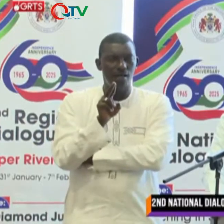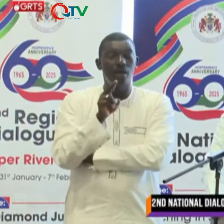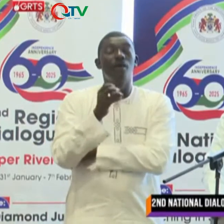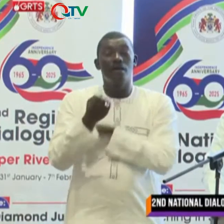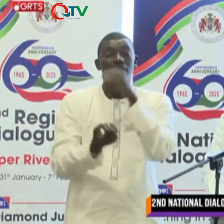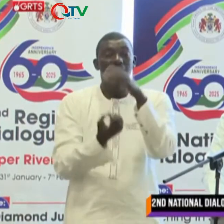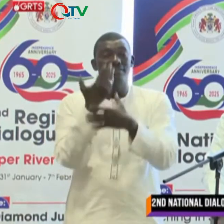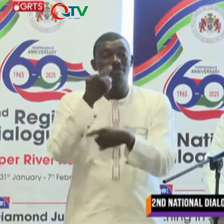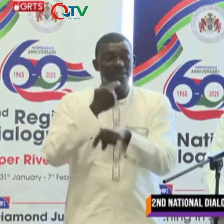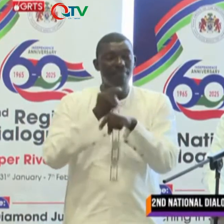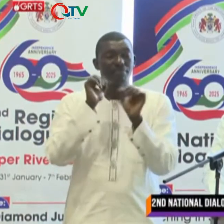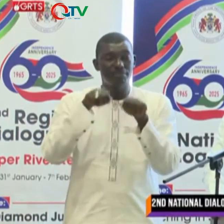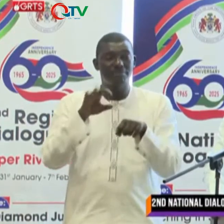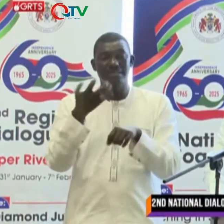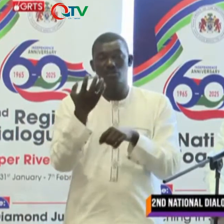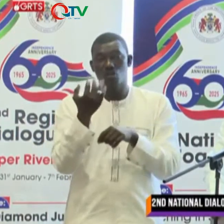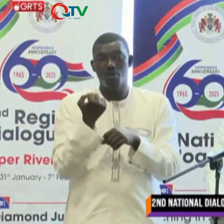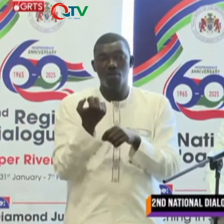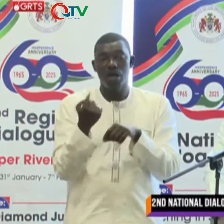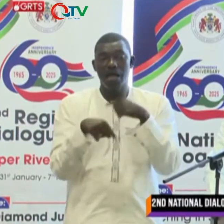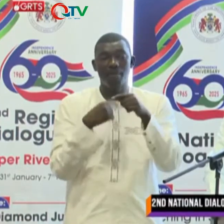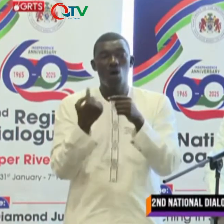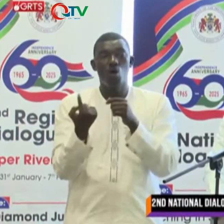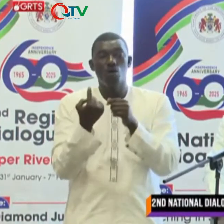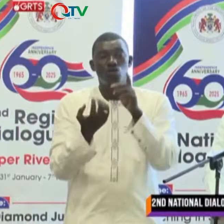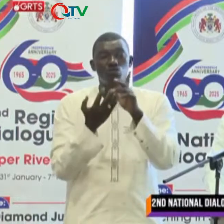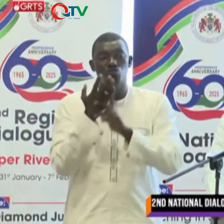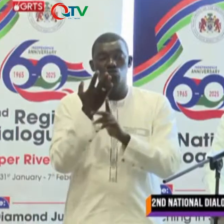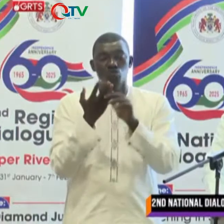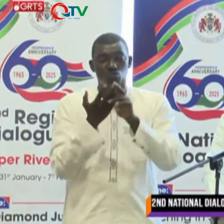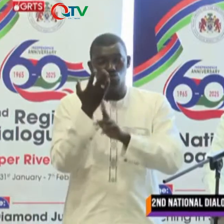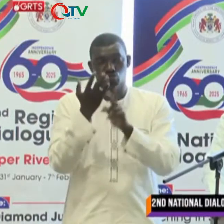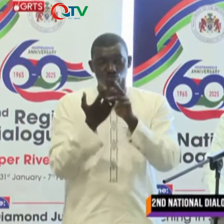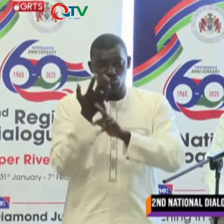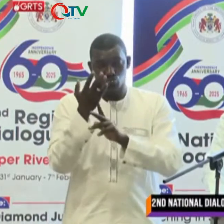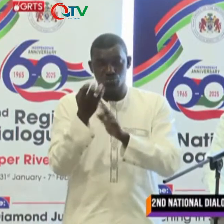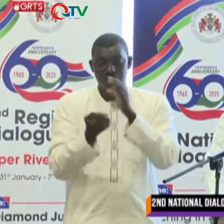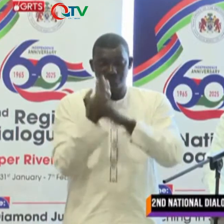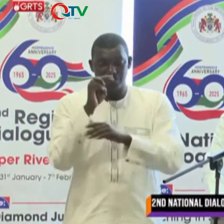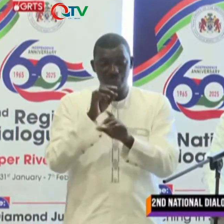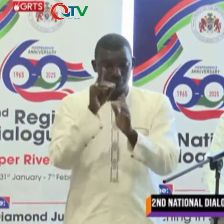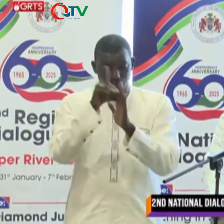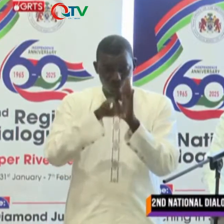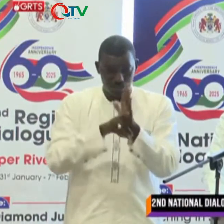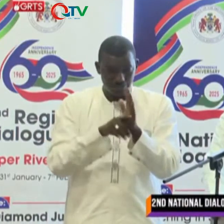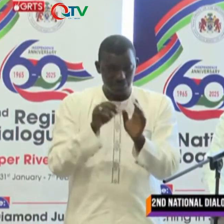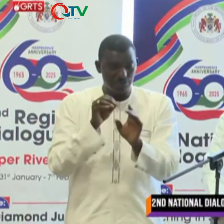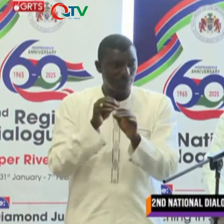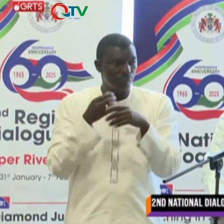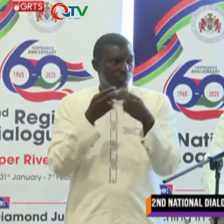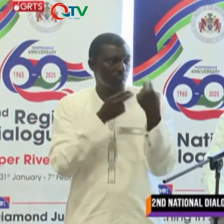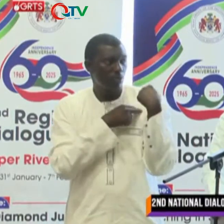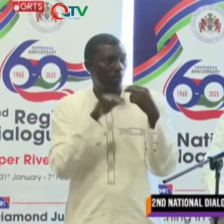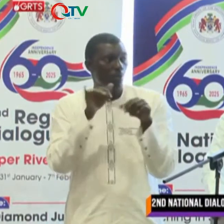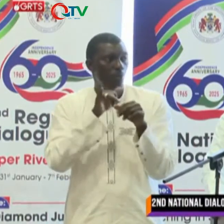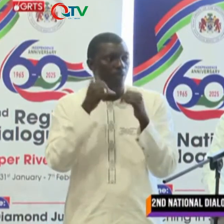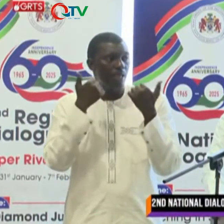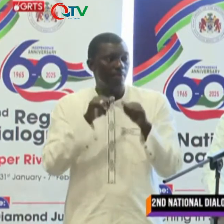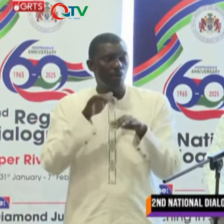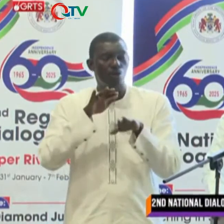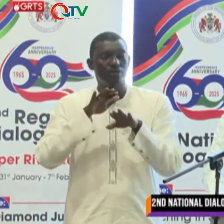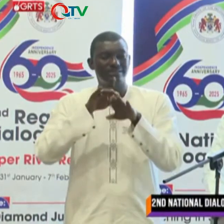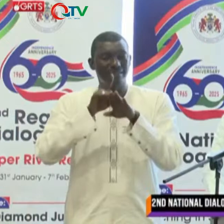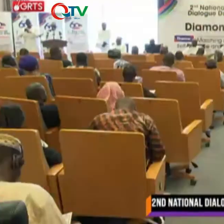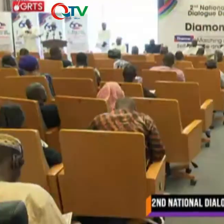come about only through development initiatives, the task and onus of which rest on all of